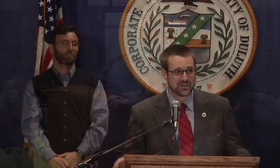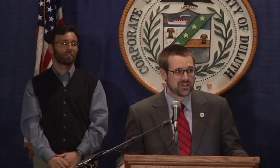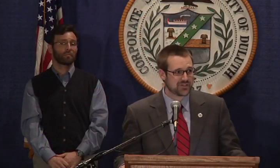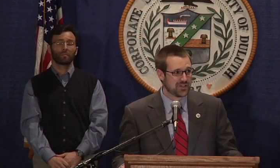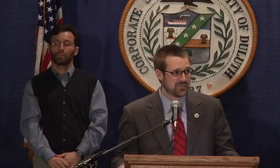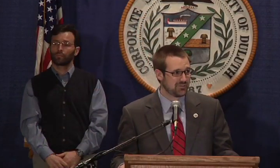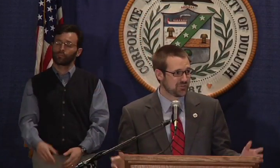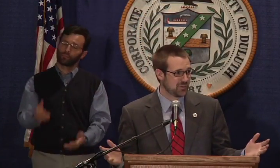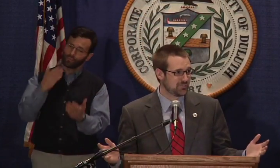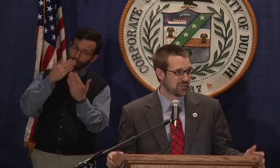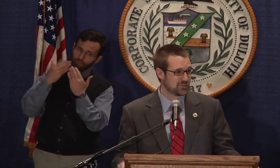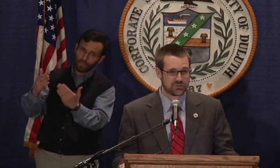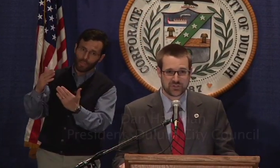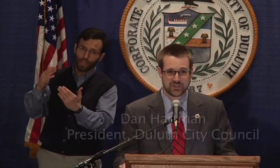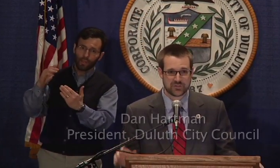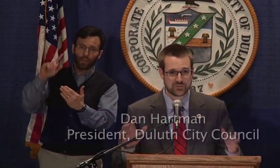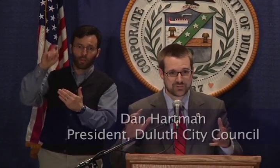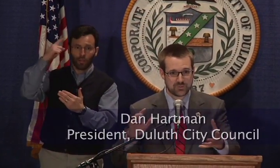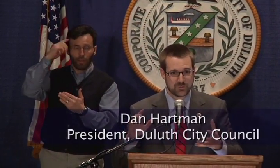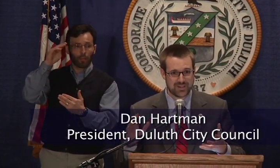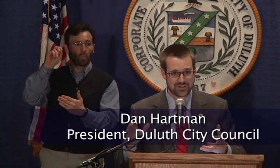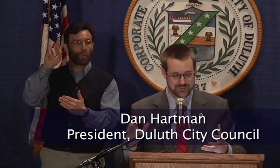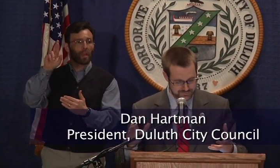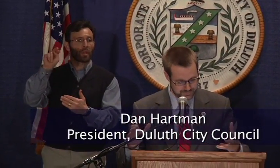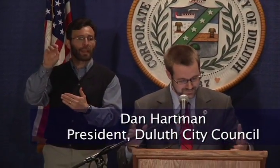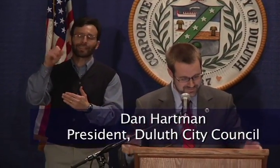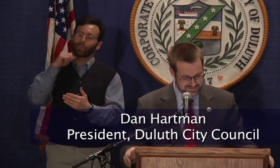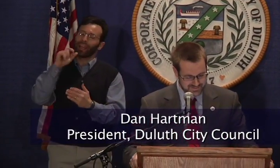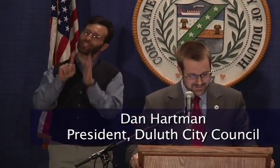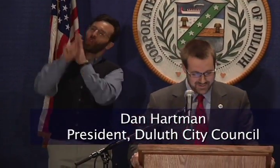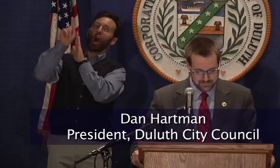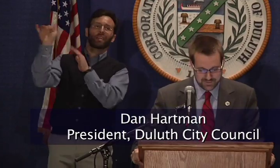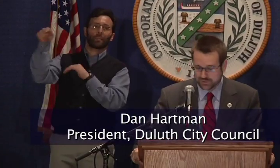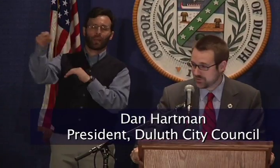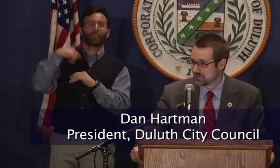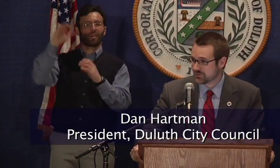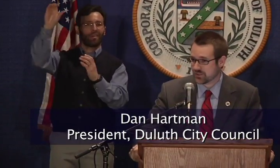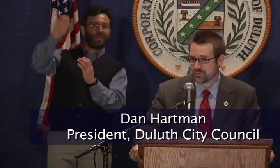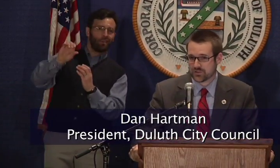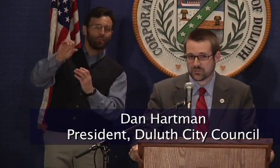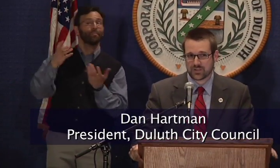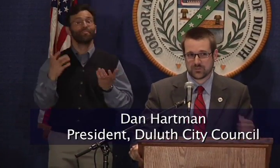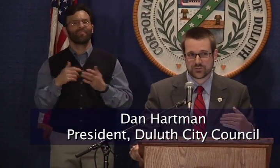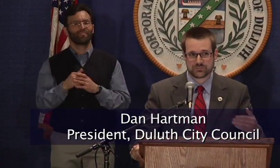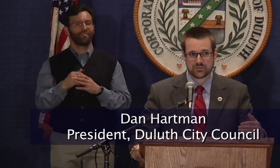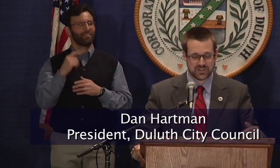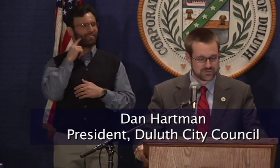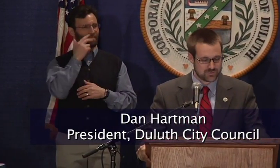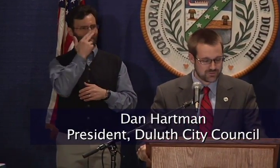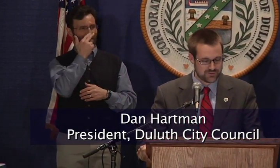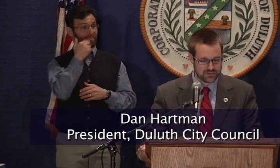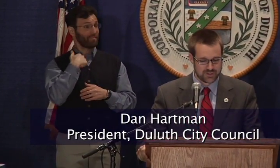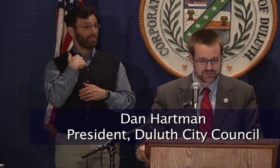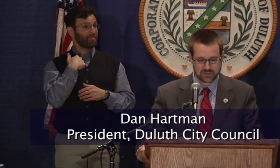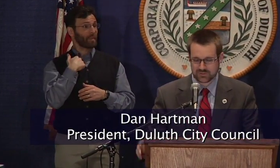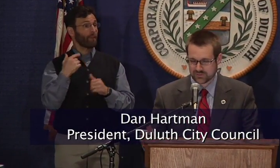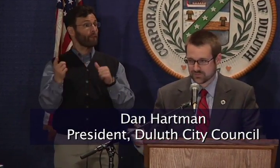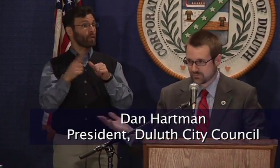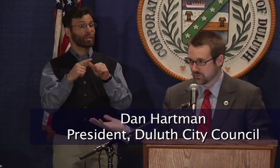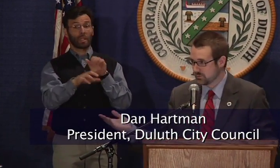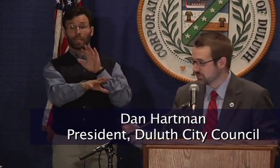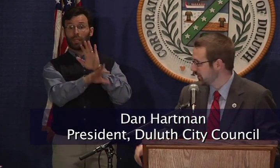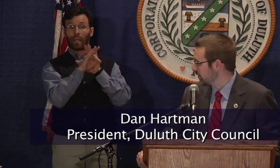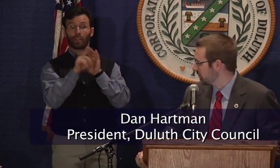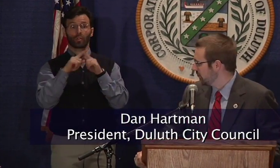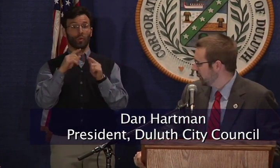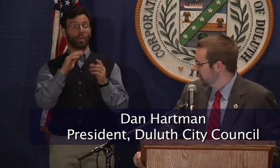Thank you, Mayor Ness. Obviously, I'm not nearly as tall as him, so I have to move the mic in a little bit. I do think it was kind of funny when I was elected first to the City Council. I went to